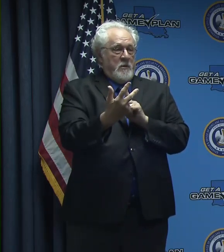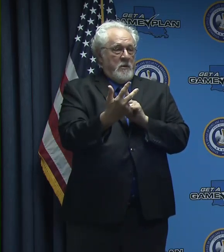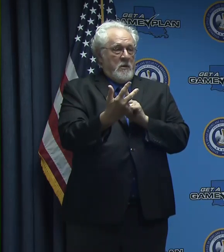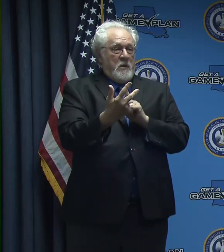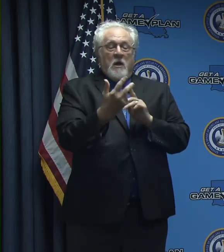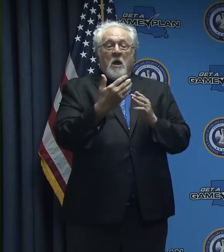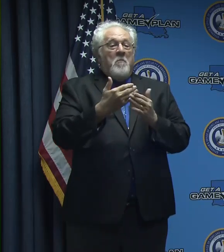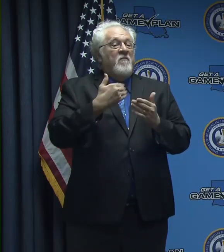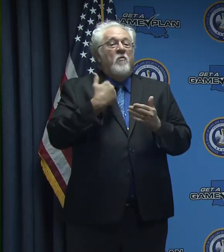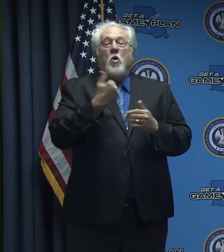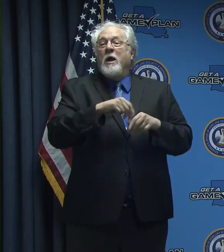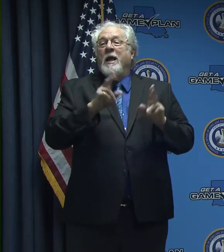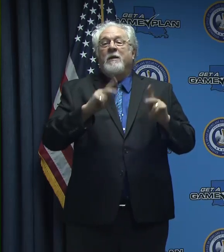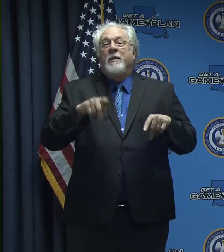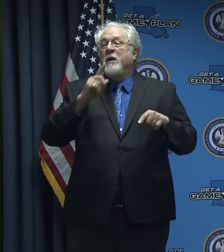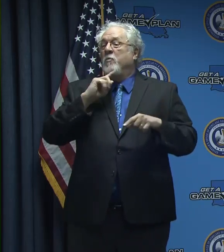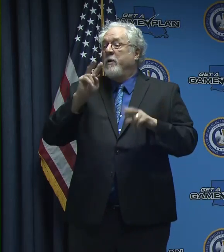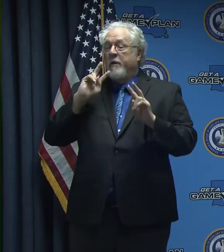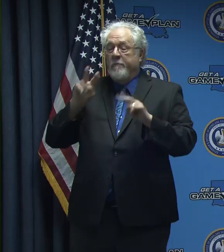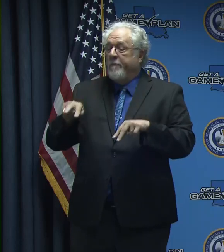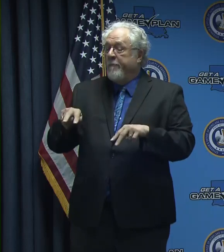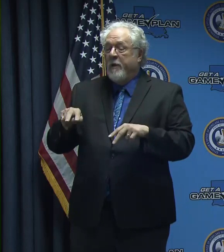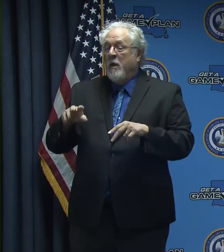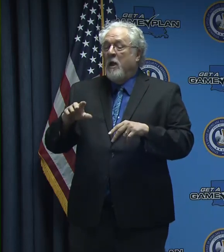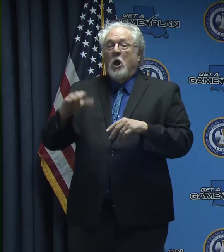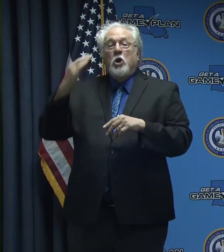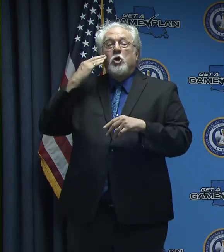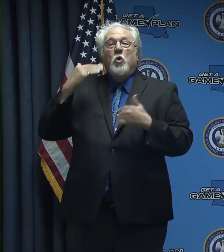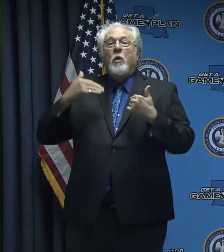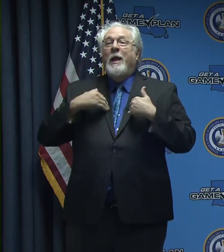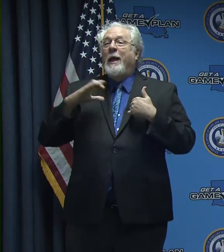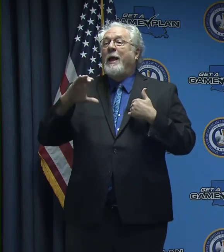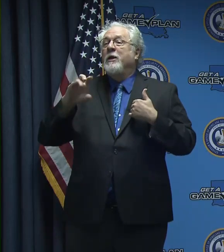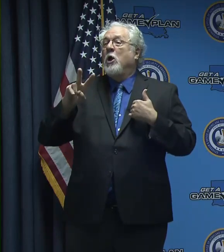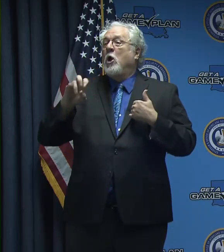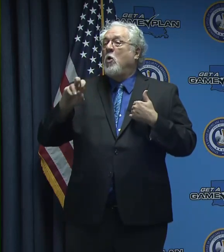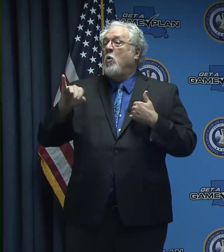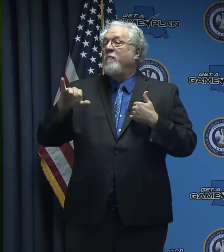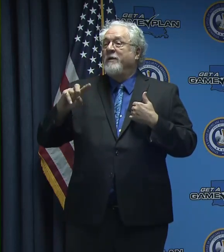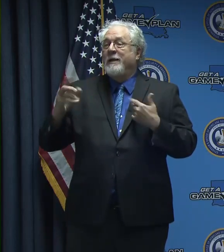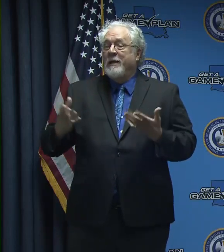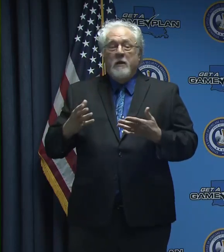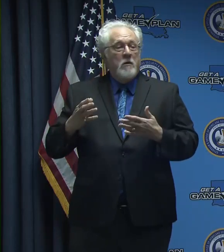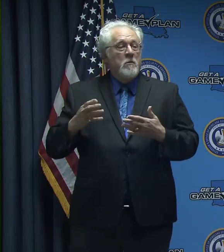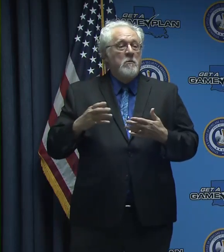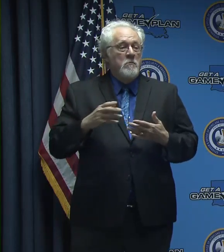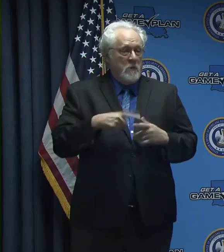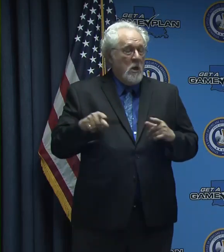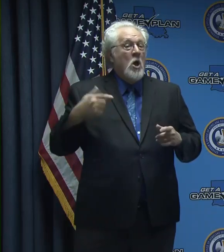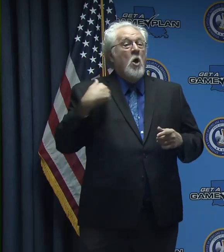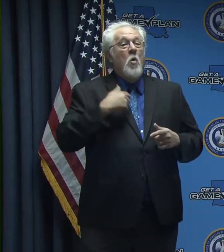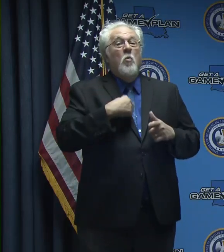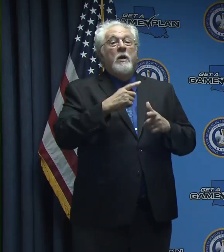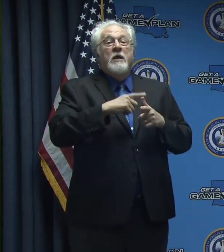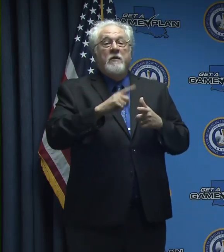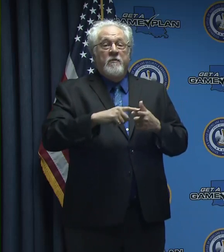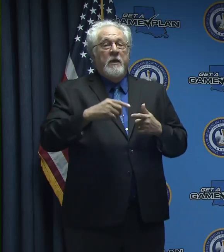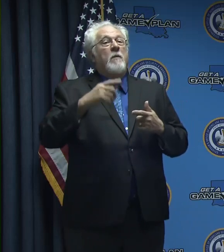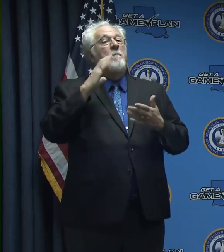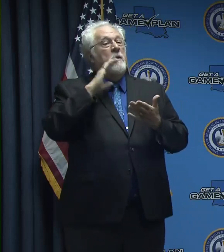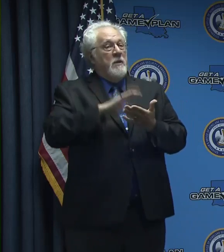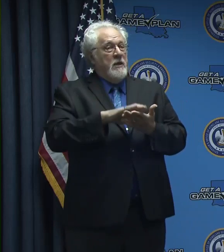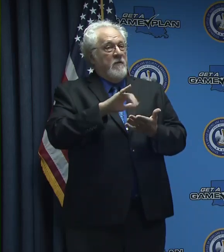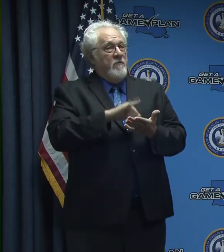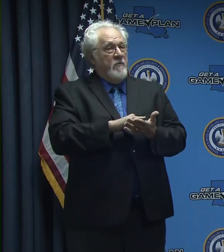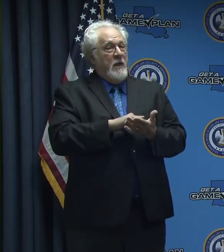before anybody was paying attention, knew that the virus was here, and so forth. We then believe